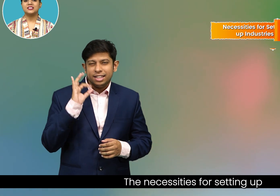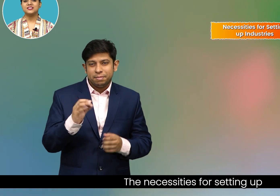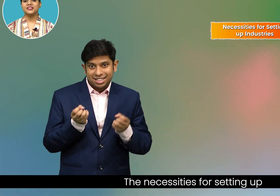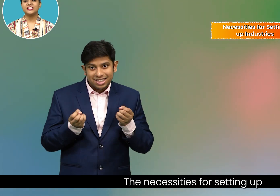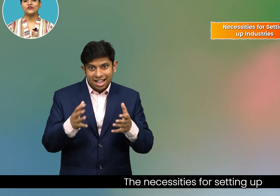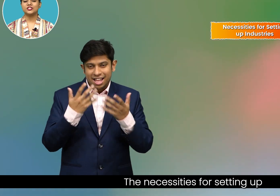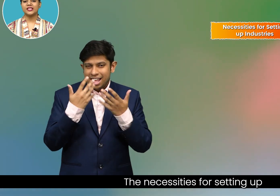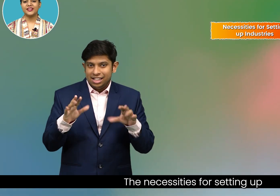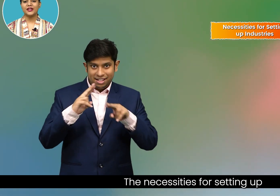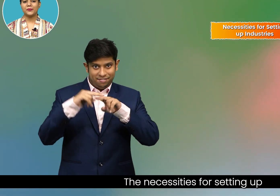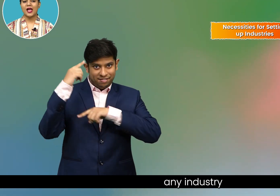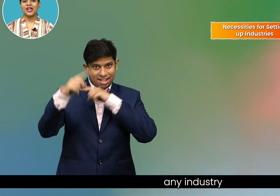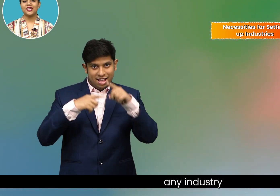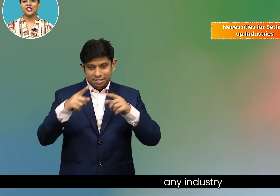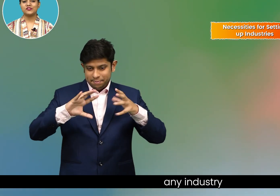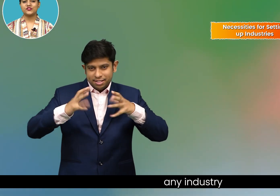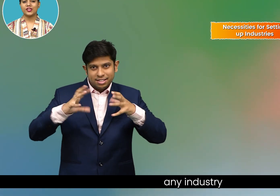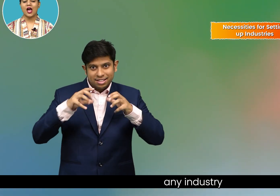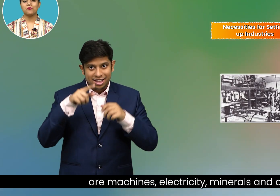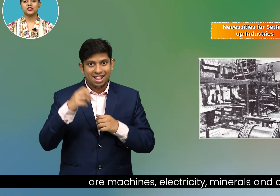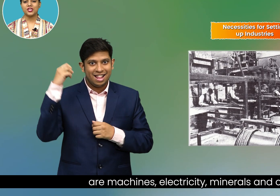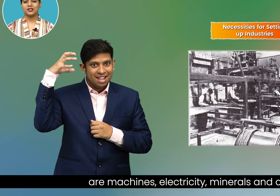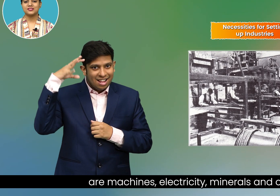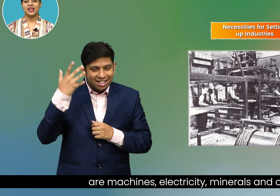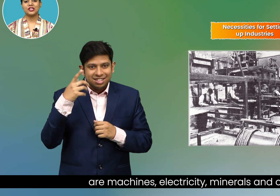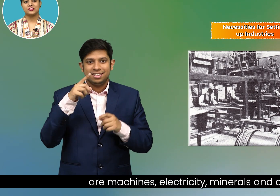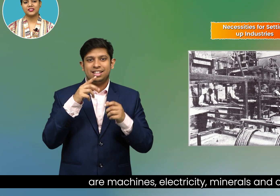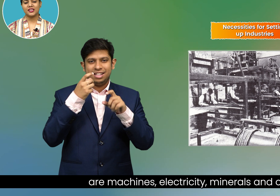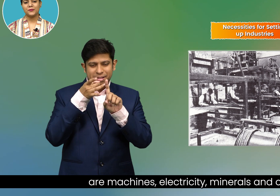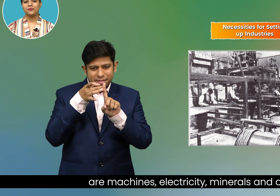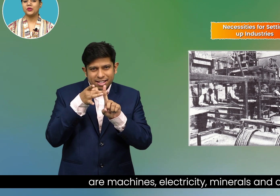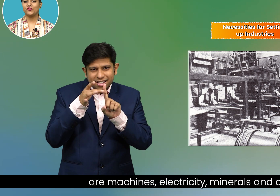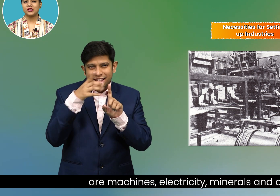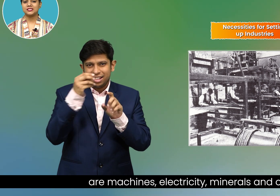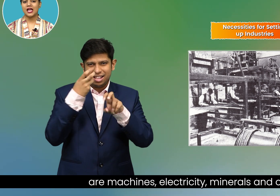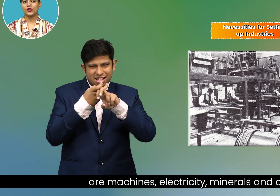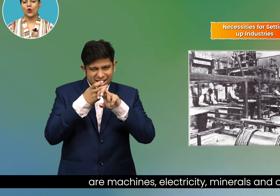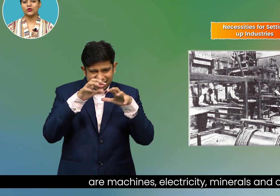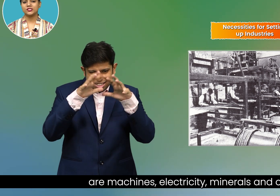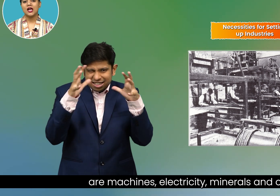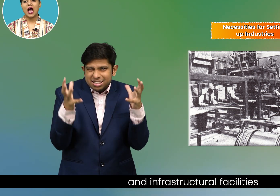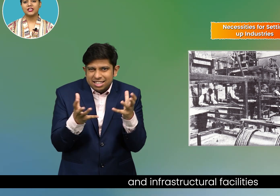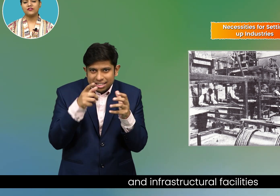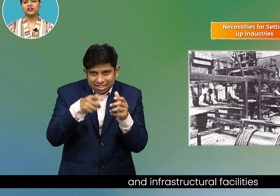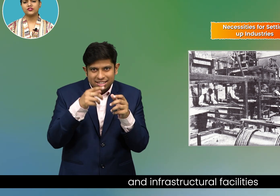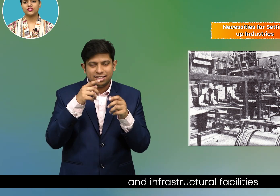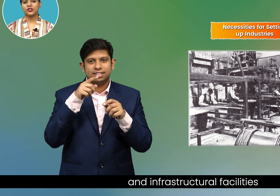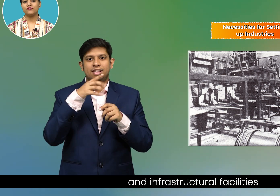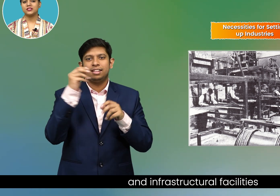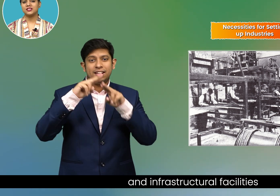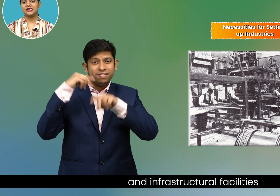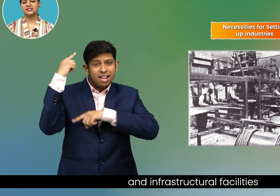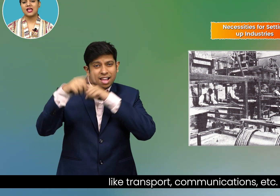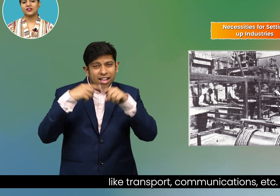The necessities for setting up any industry are machines, electricity, minerals and ores, and